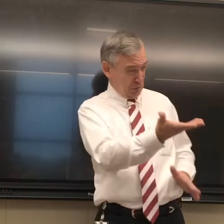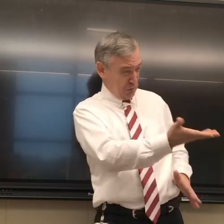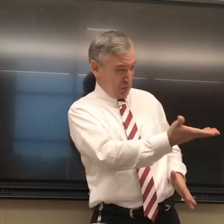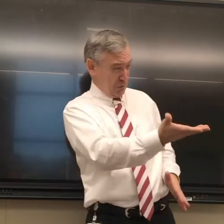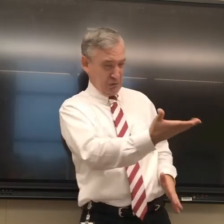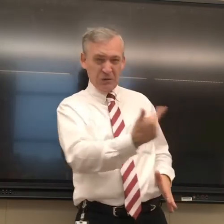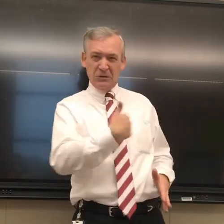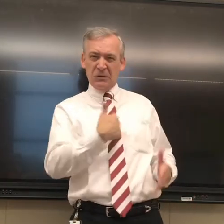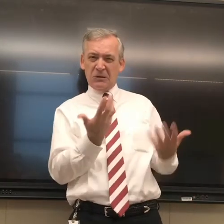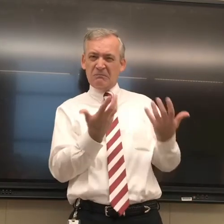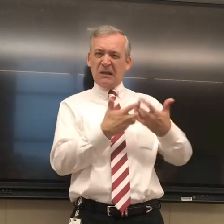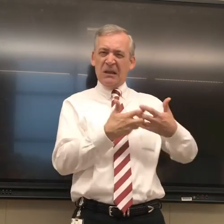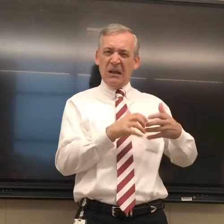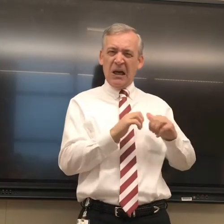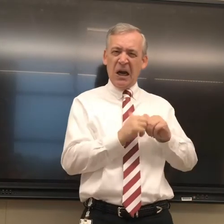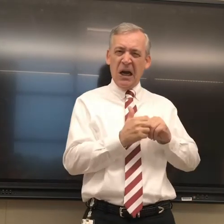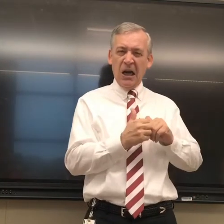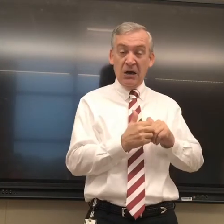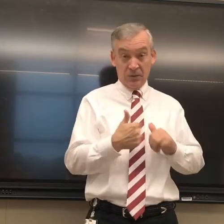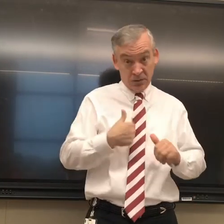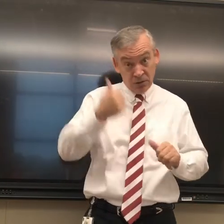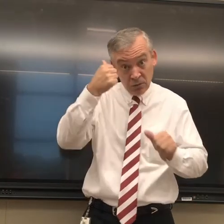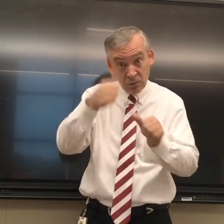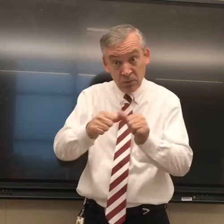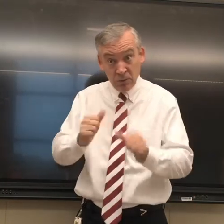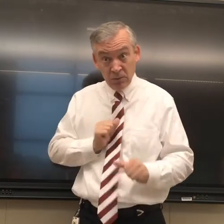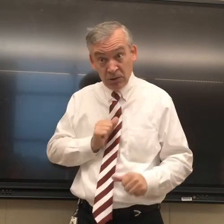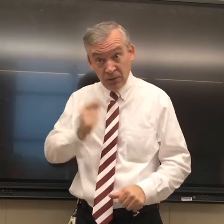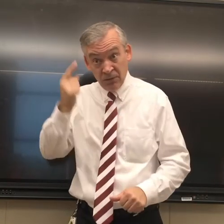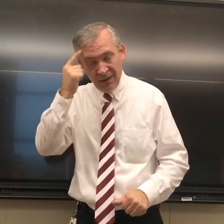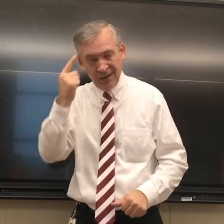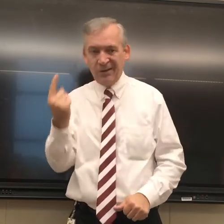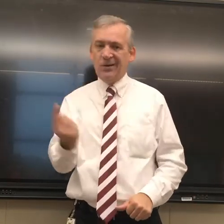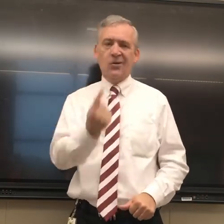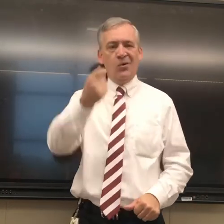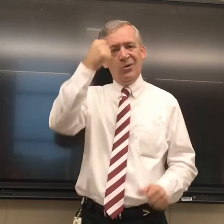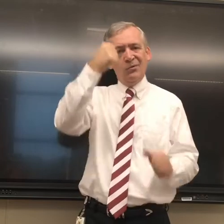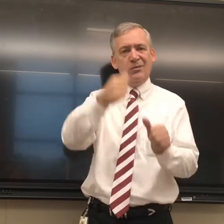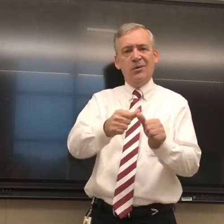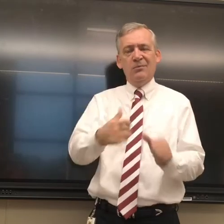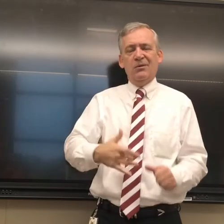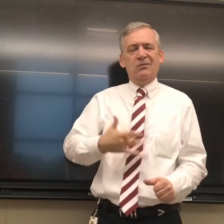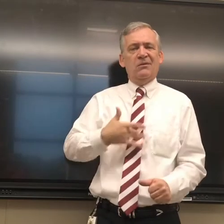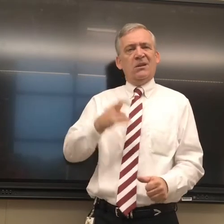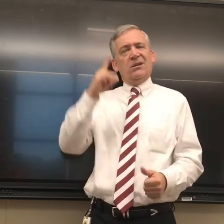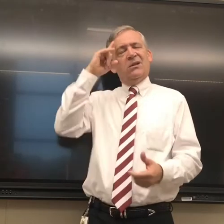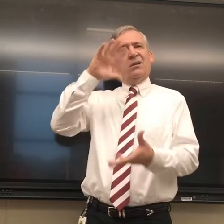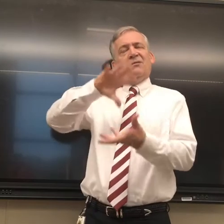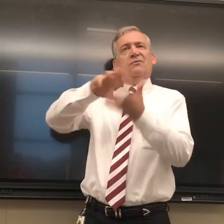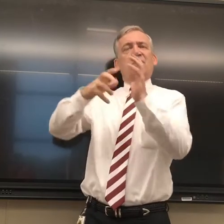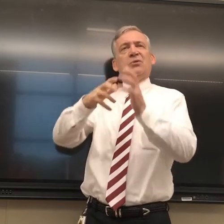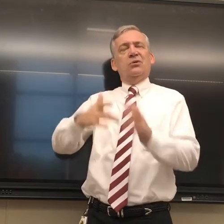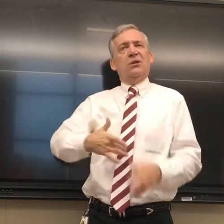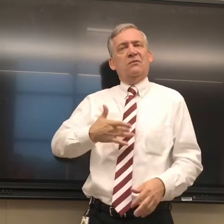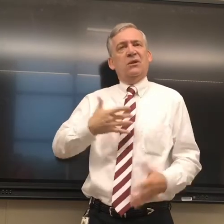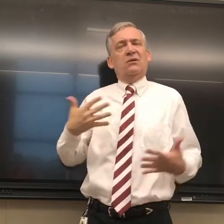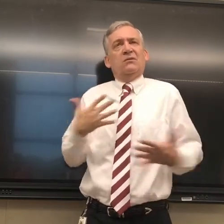I do not now remember my thoughts, only a feeling of great bewilderment and fear.